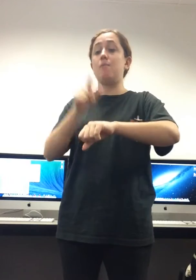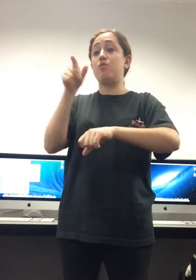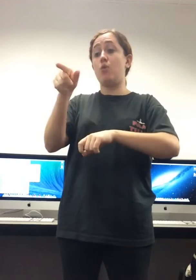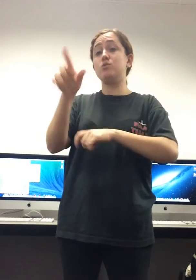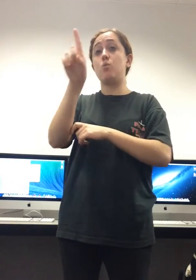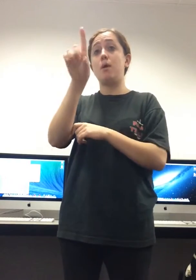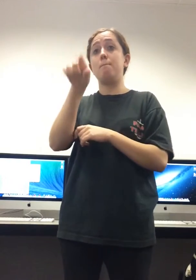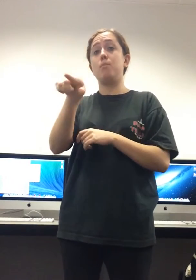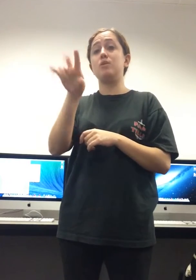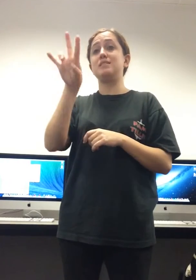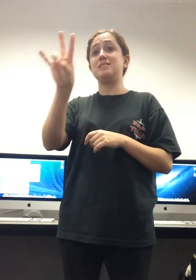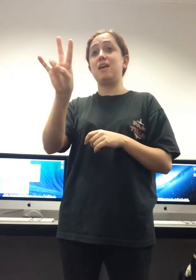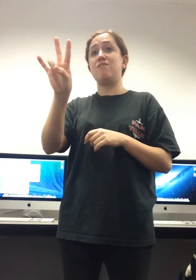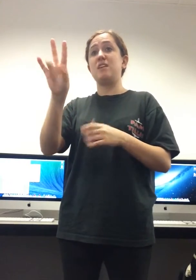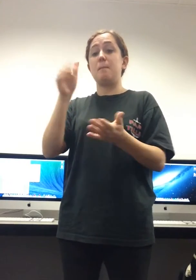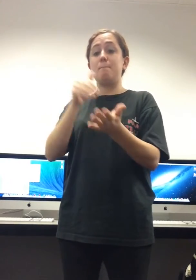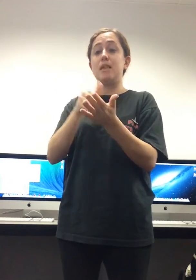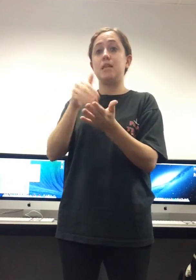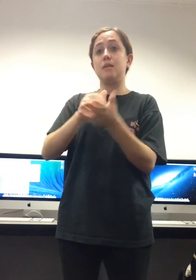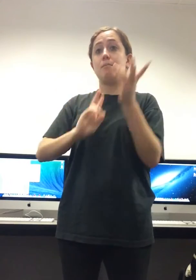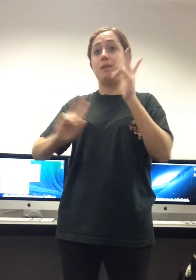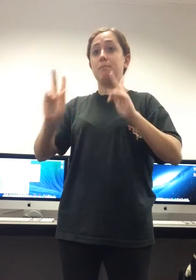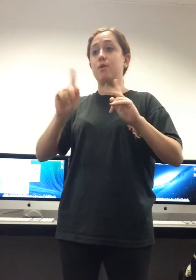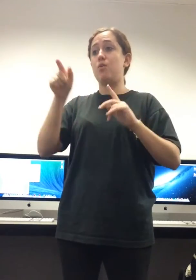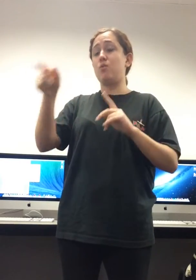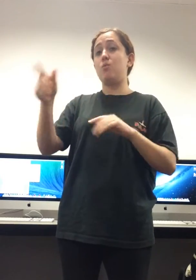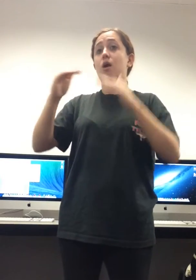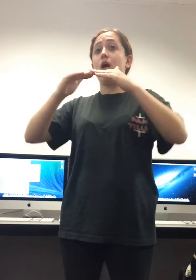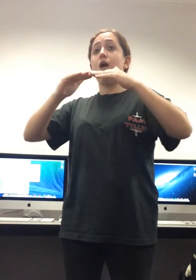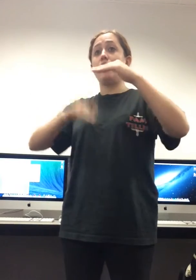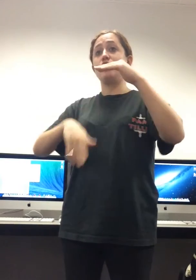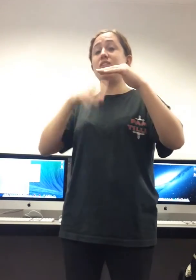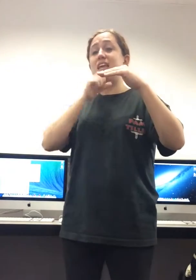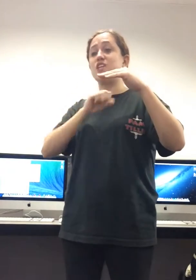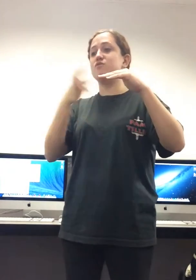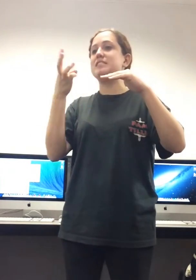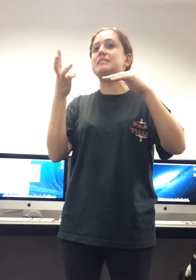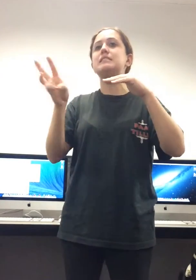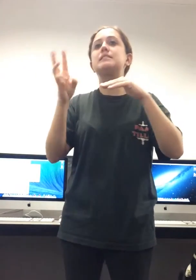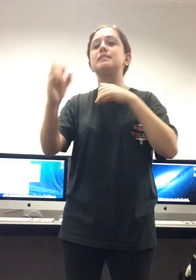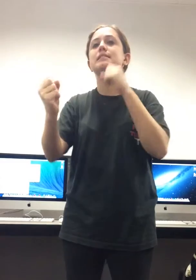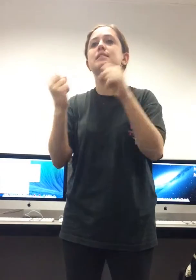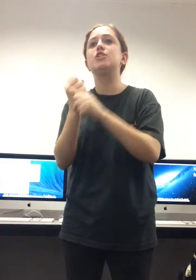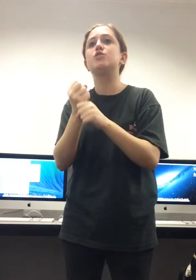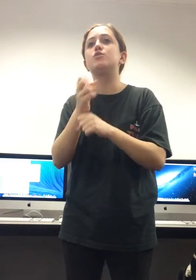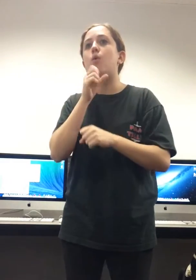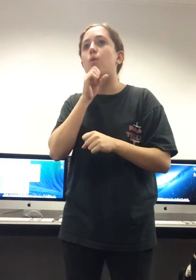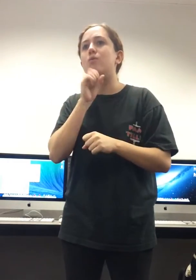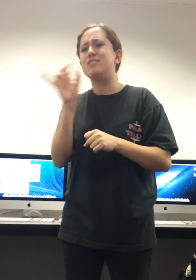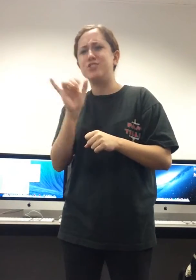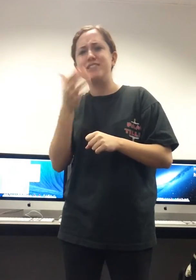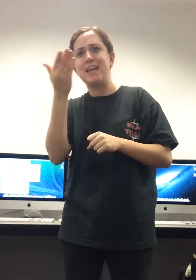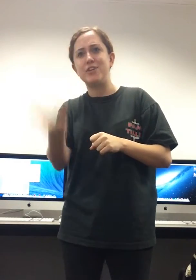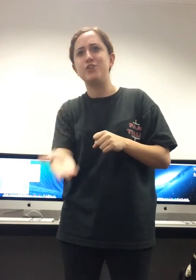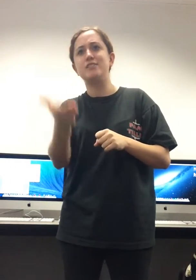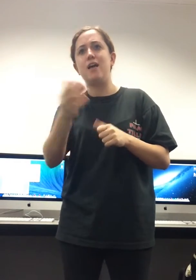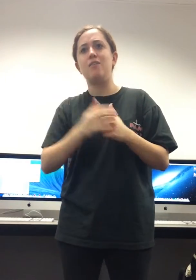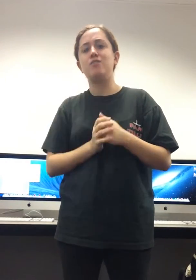under the age of 16 years old, like yourselves. Think about that for a second. 1.7 million